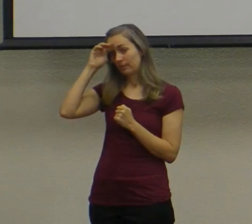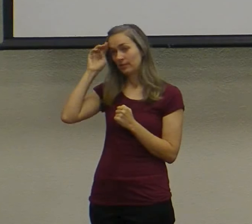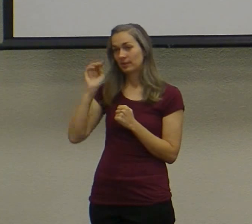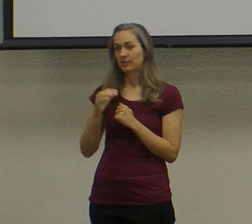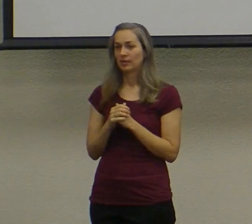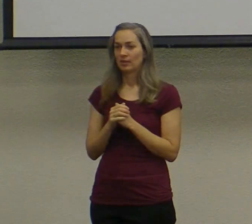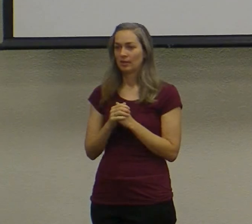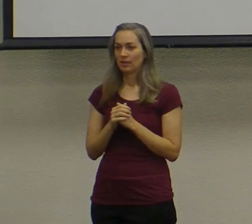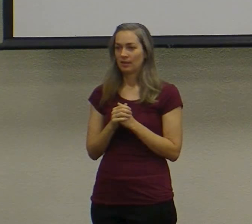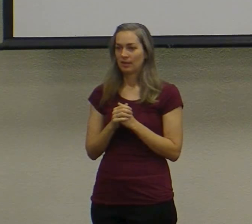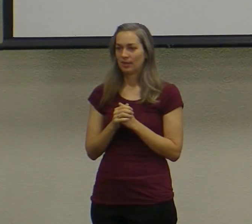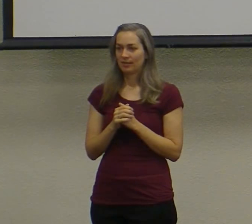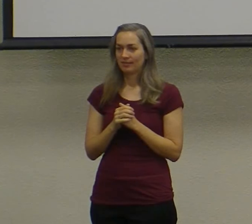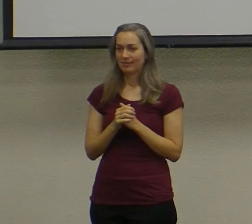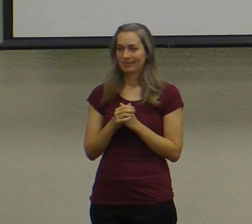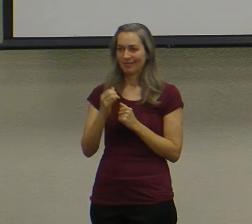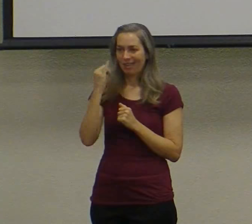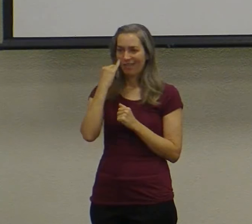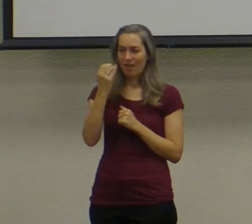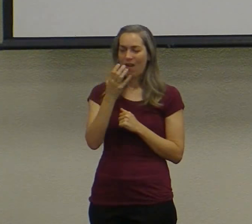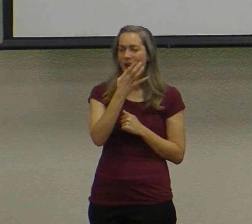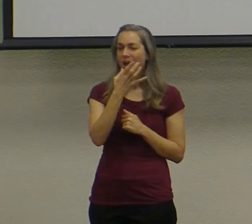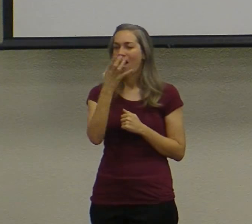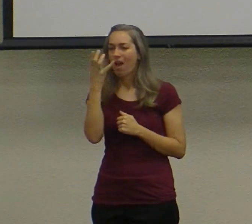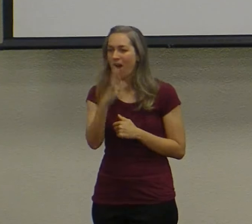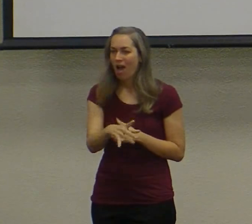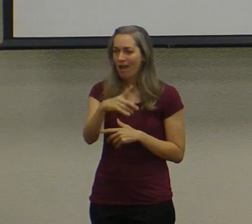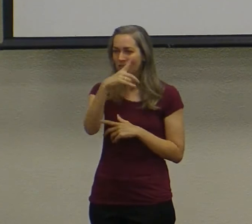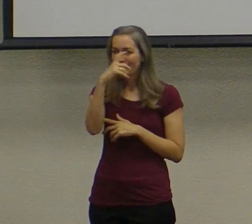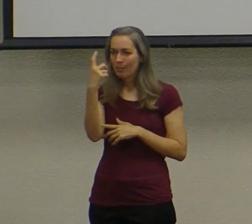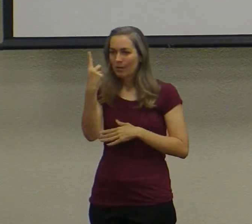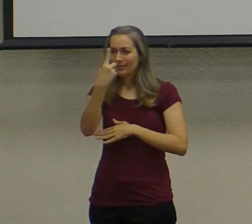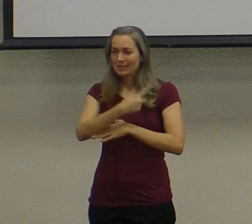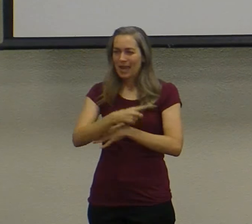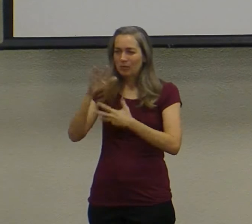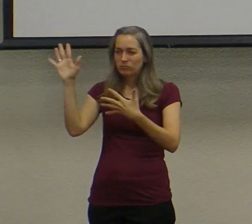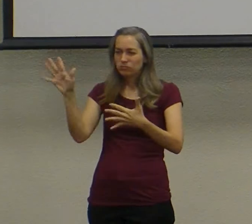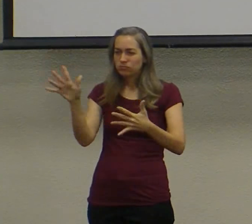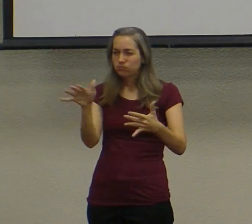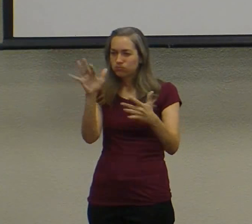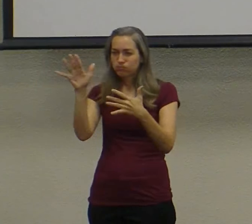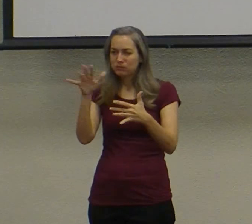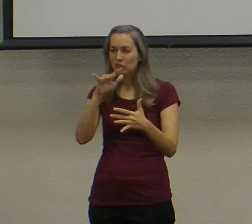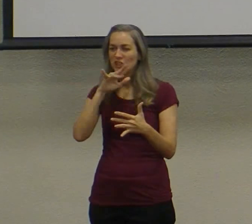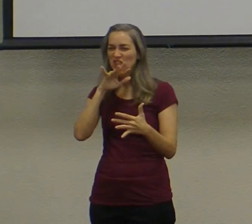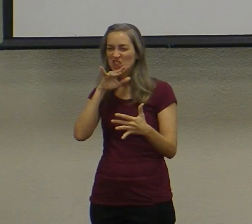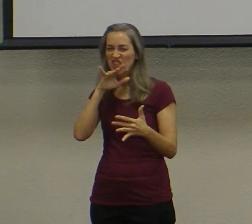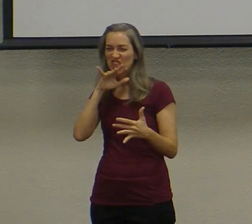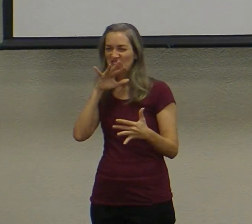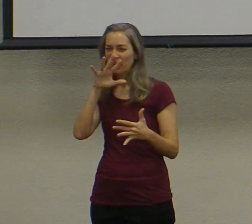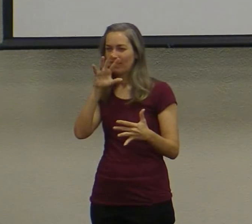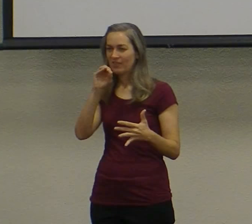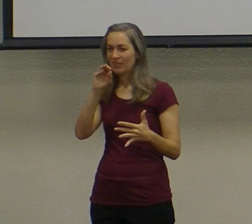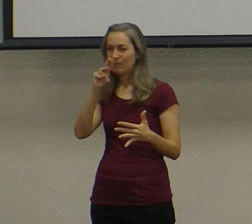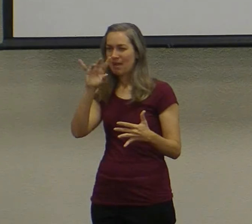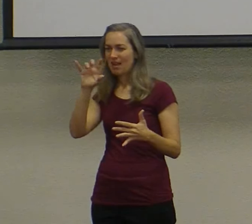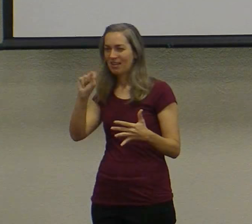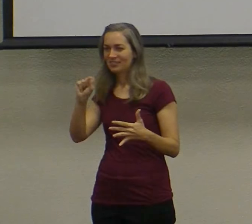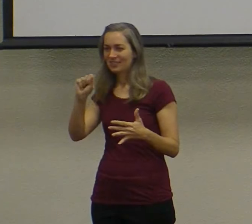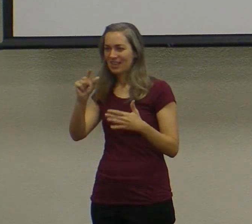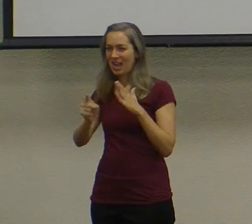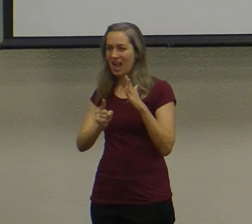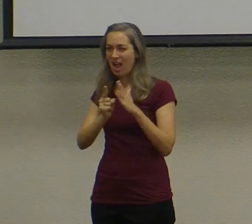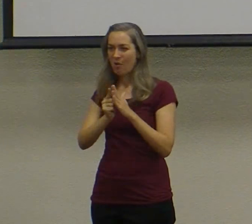blistering hot summer days, wind blowing dust 50 miles an hour, lightning flashing, and storms